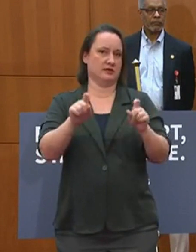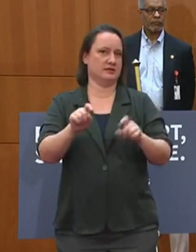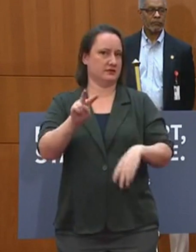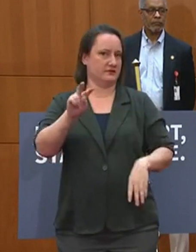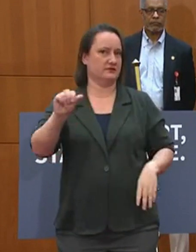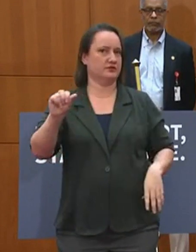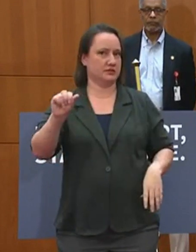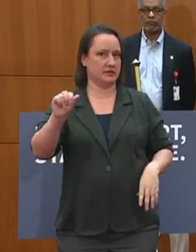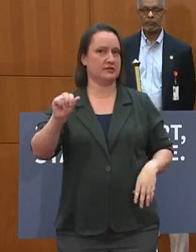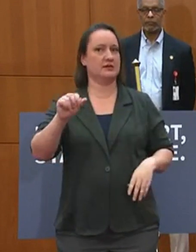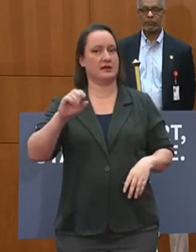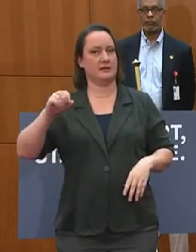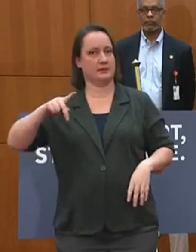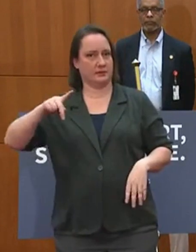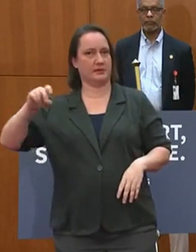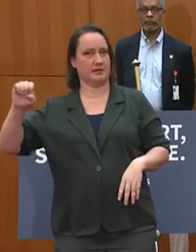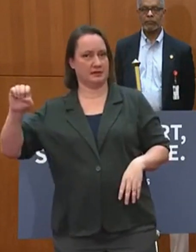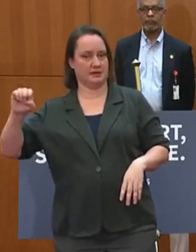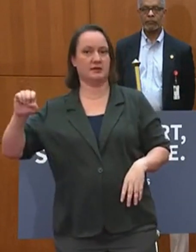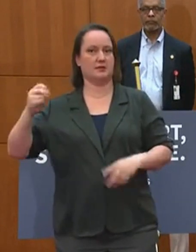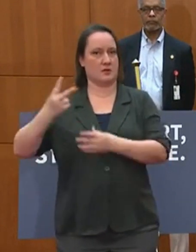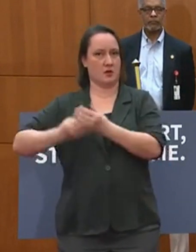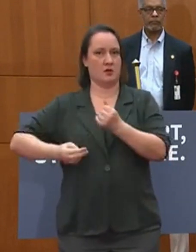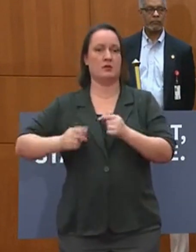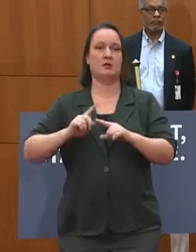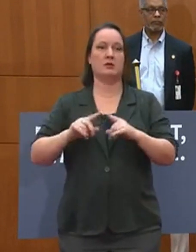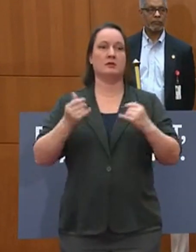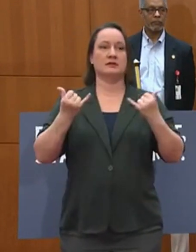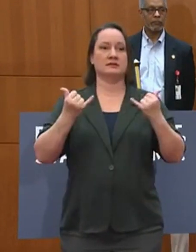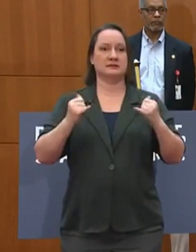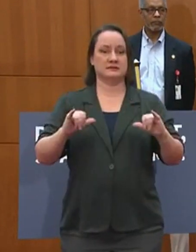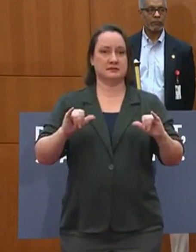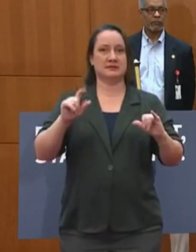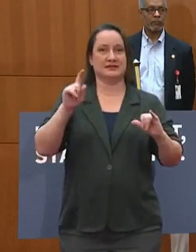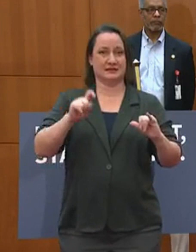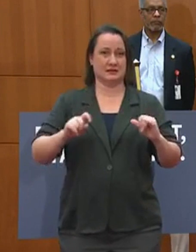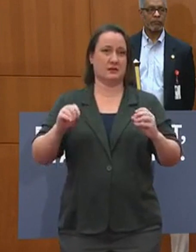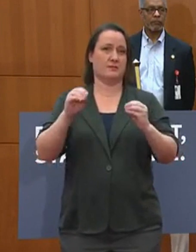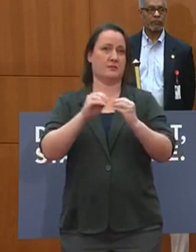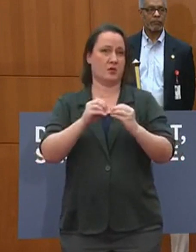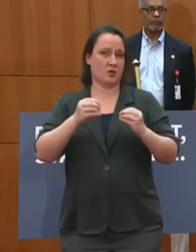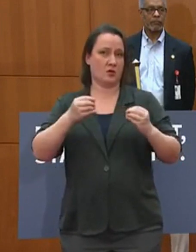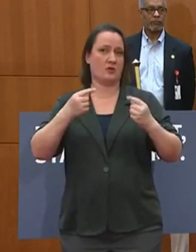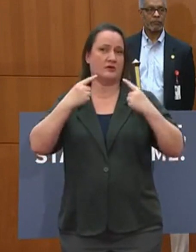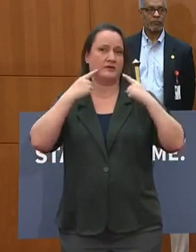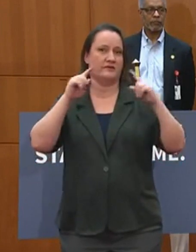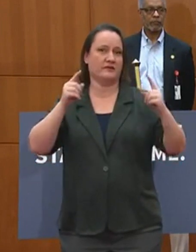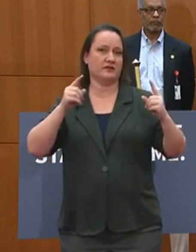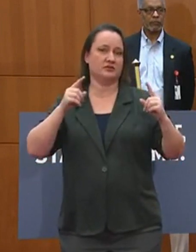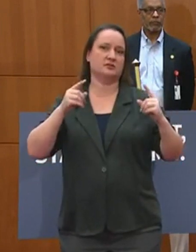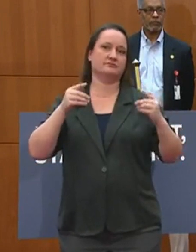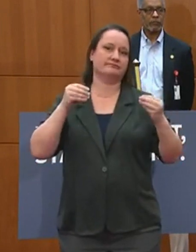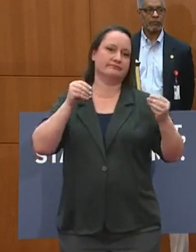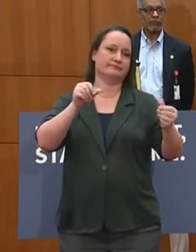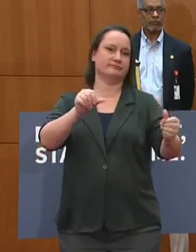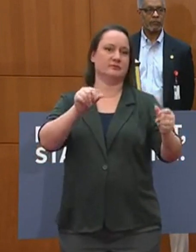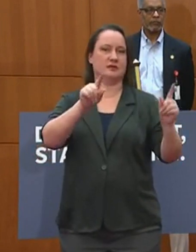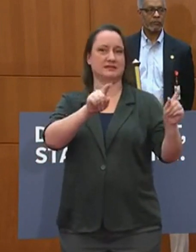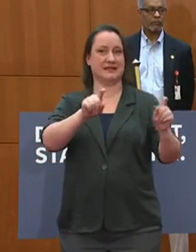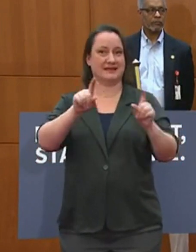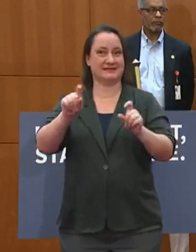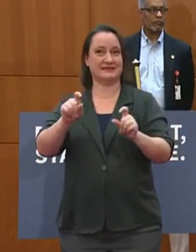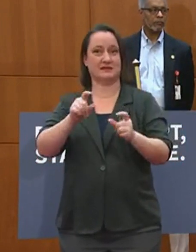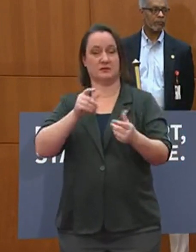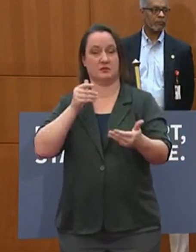and also with PPE, but we'd still need more efficient, more effective testing as we get into that peak